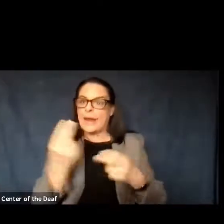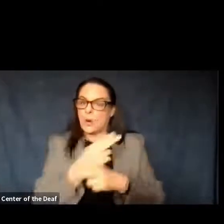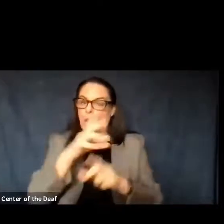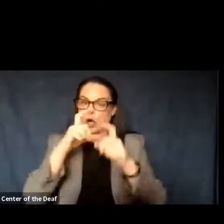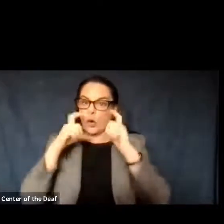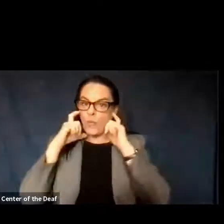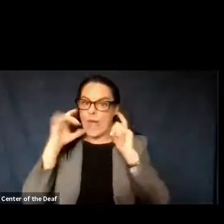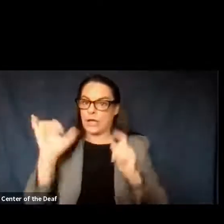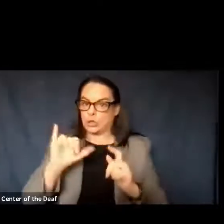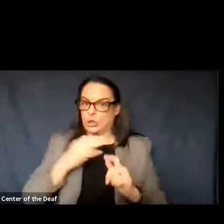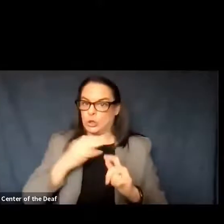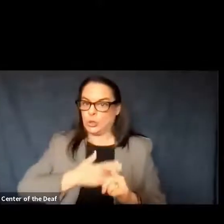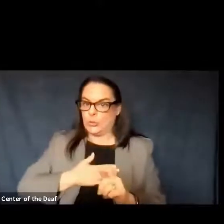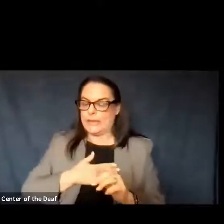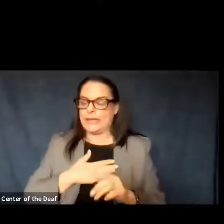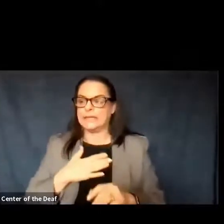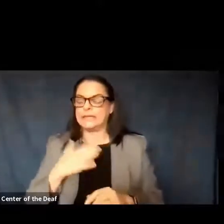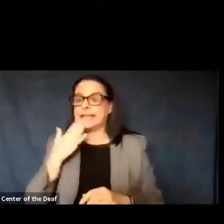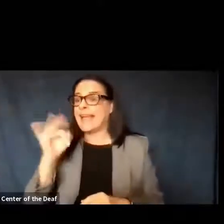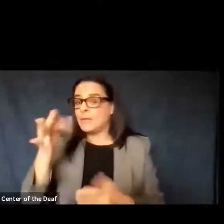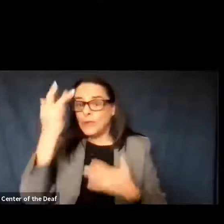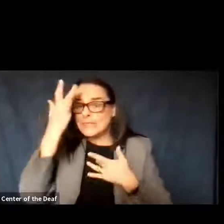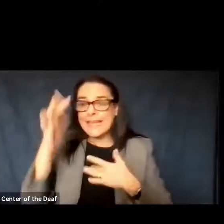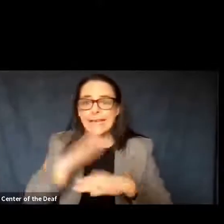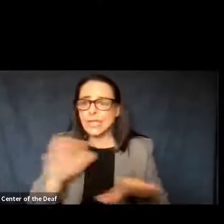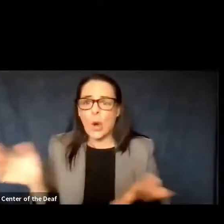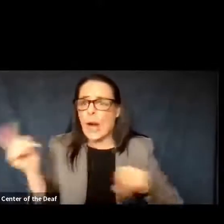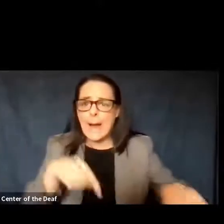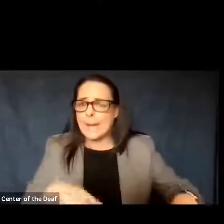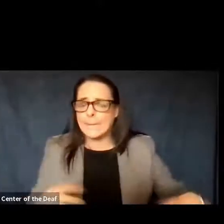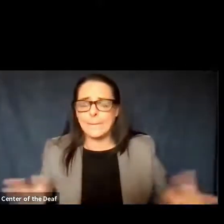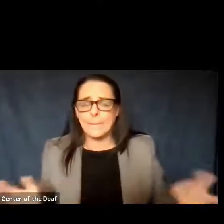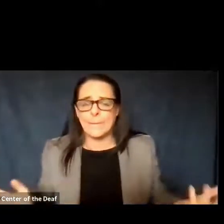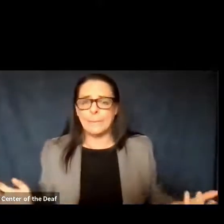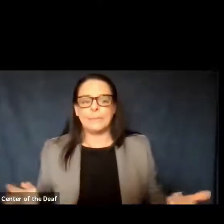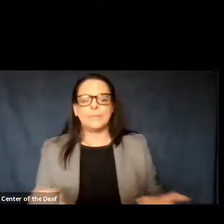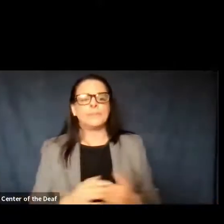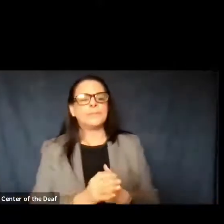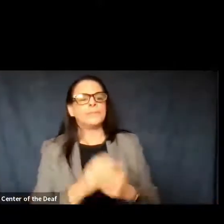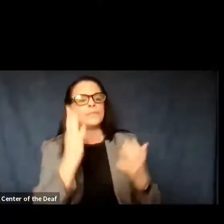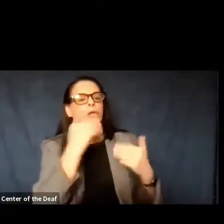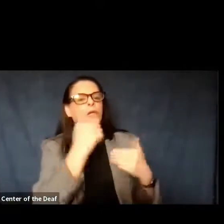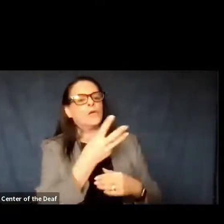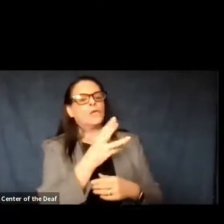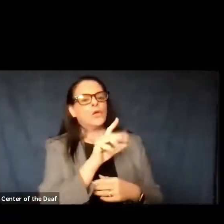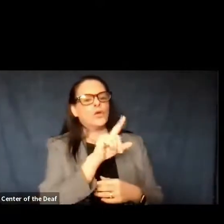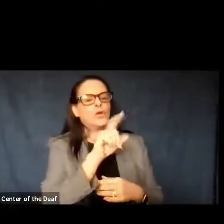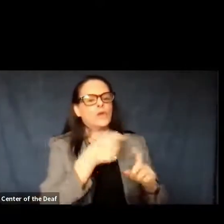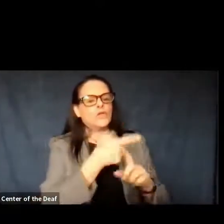you. And if you're sick, don't come. So a few logistical questions from Grace as